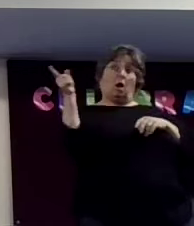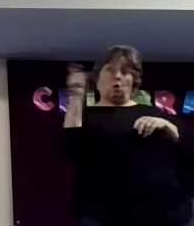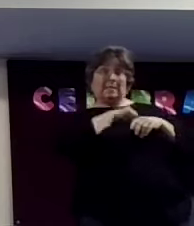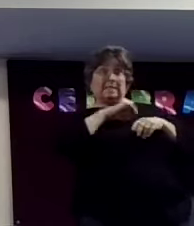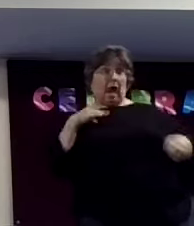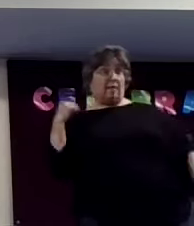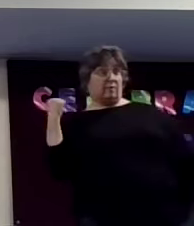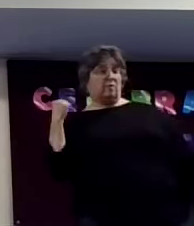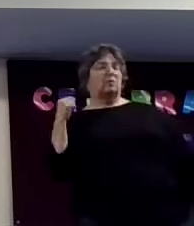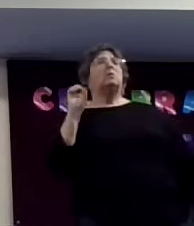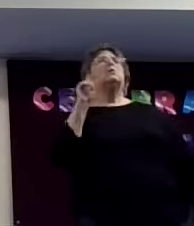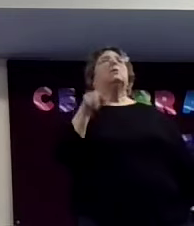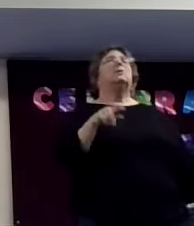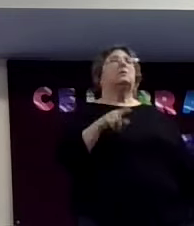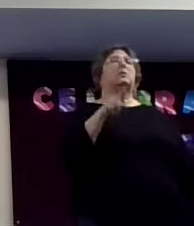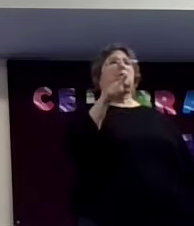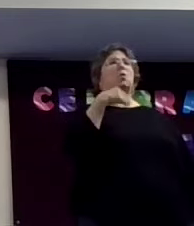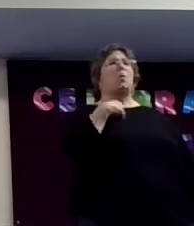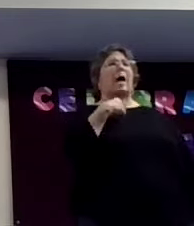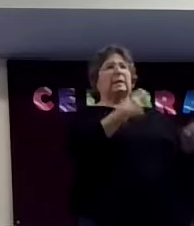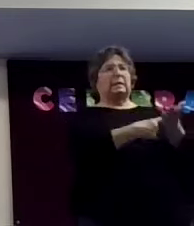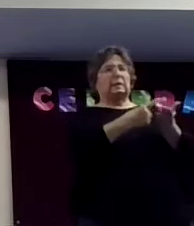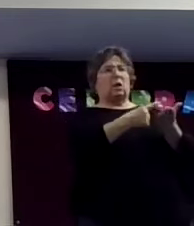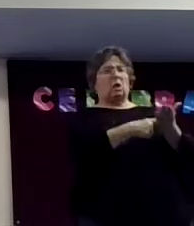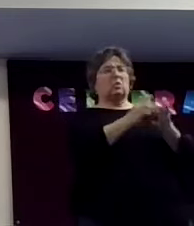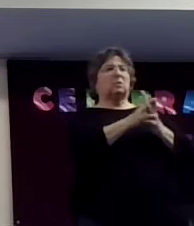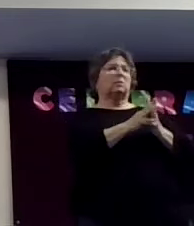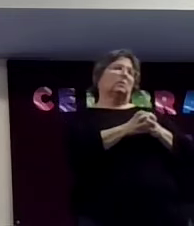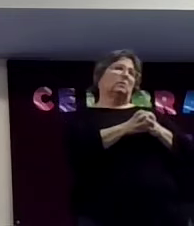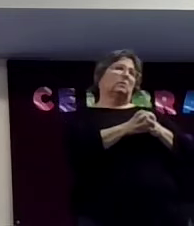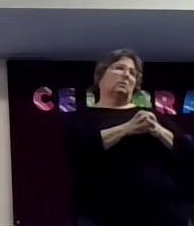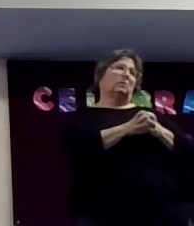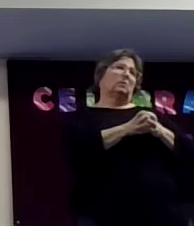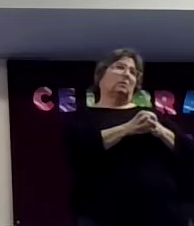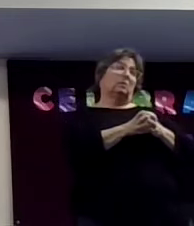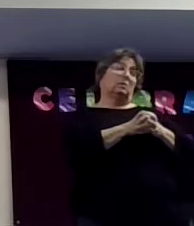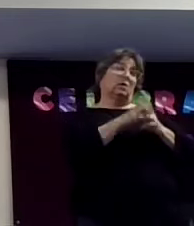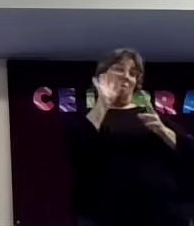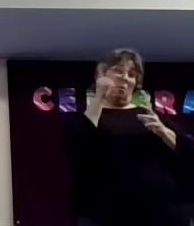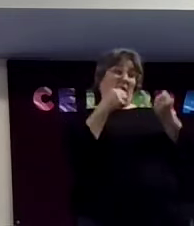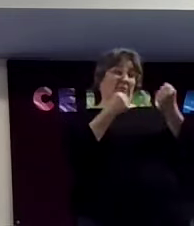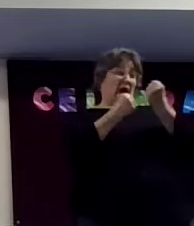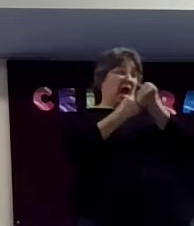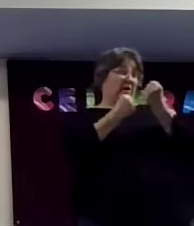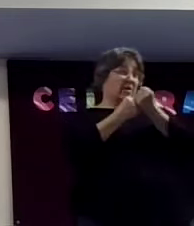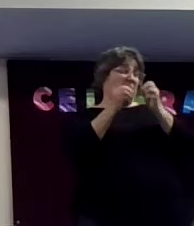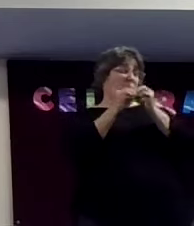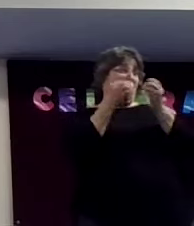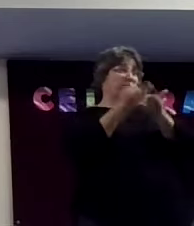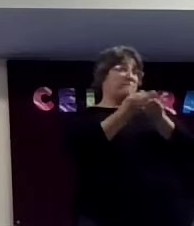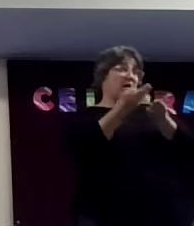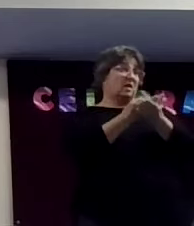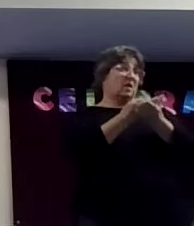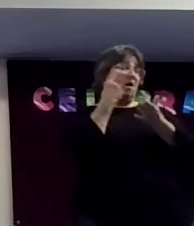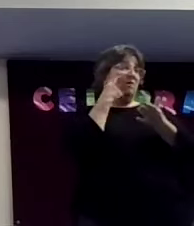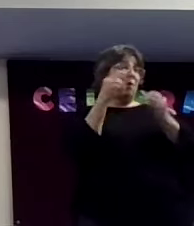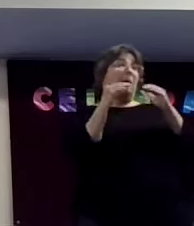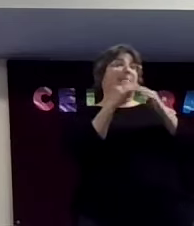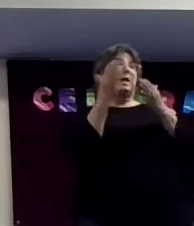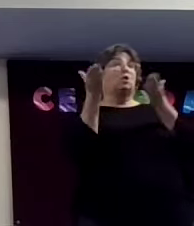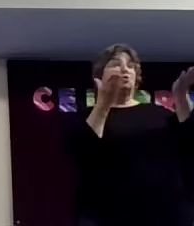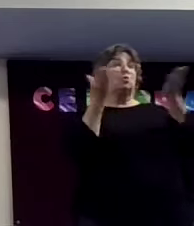our staffers? Yes. Okay, so have you ever had discussion, so will there be advocacy for more funding for